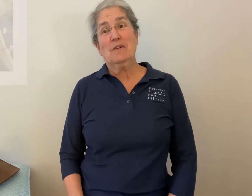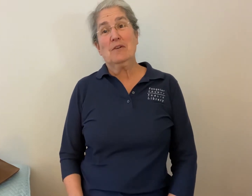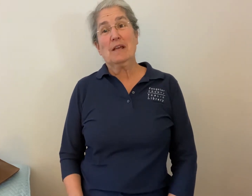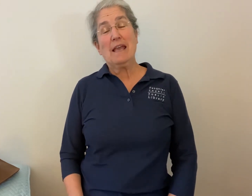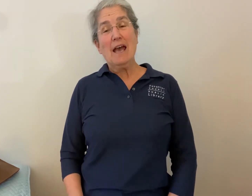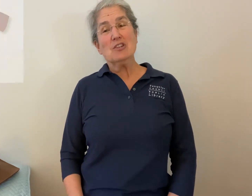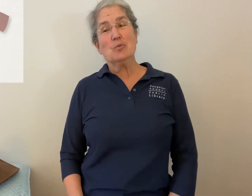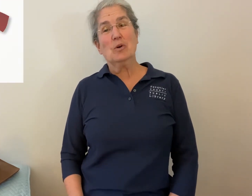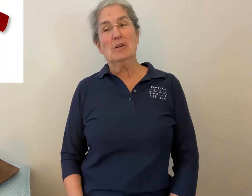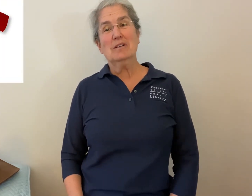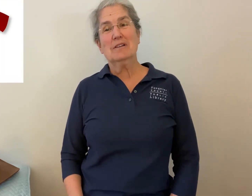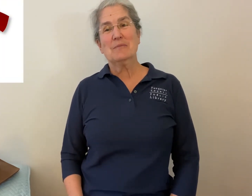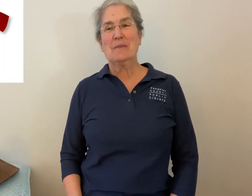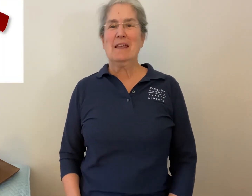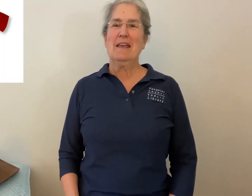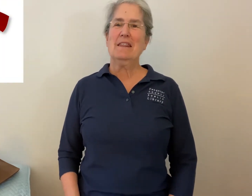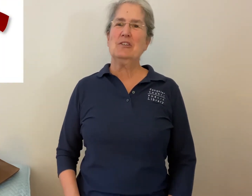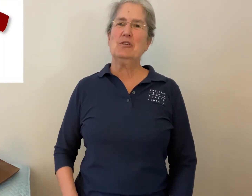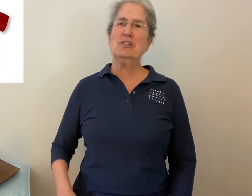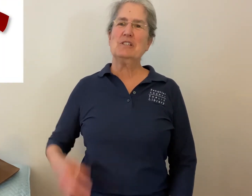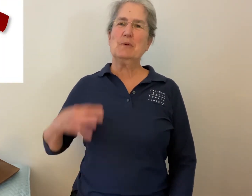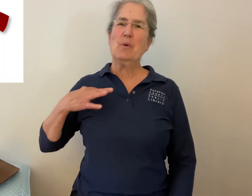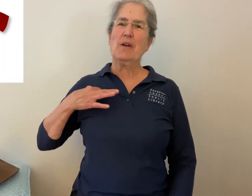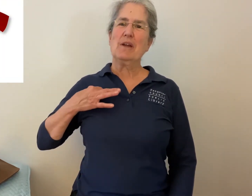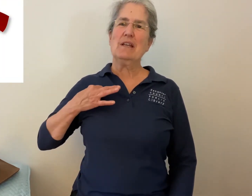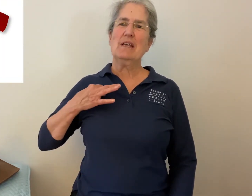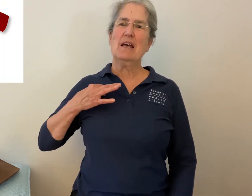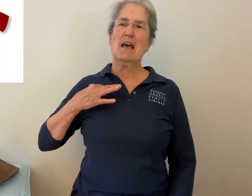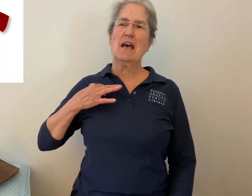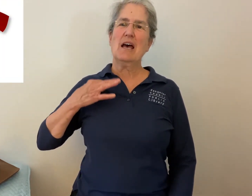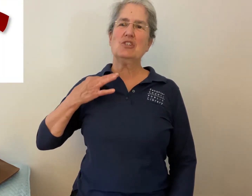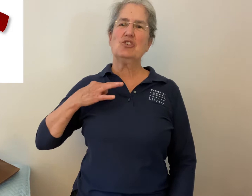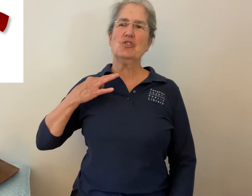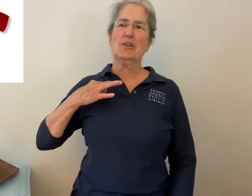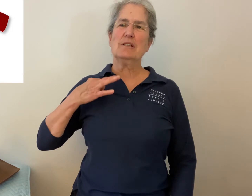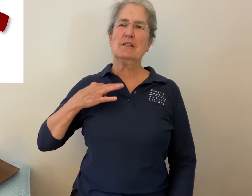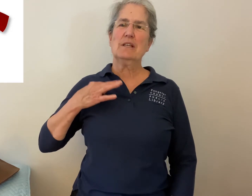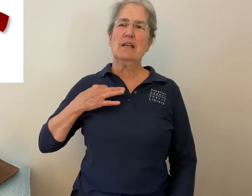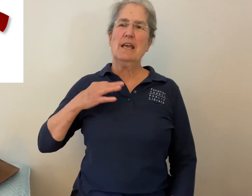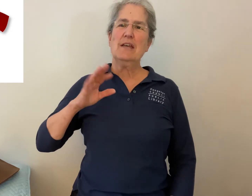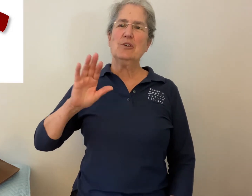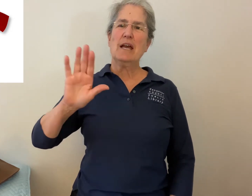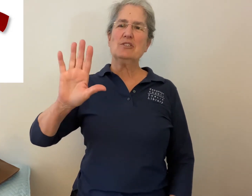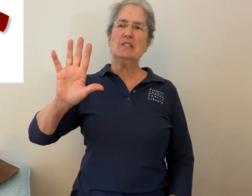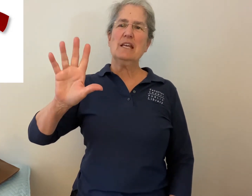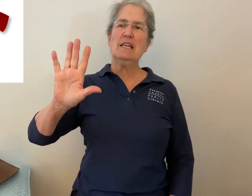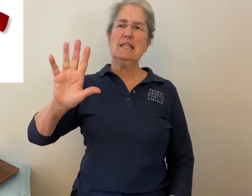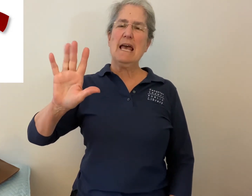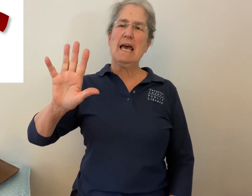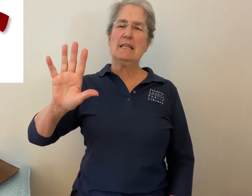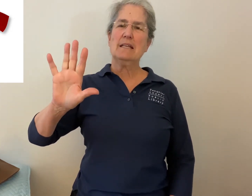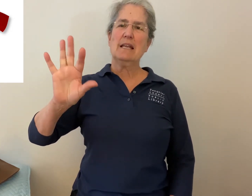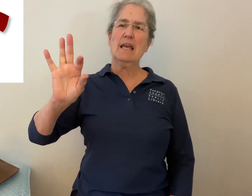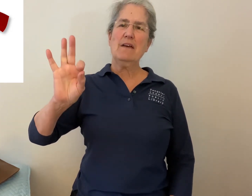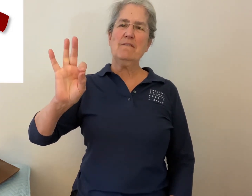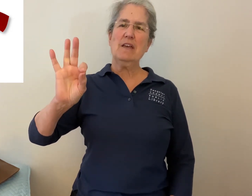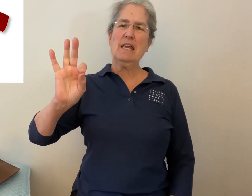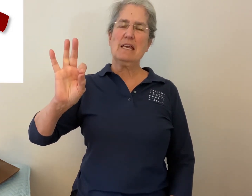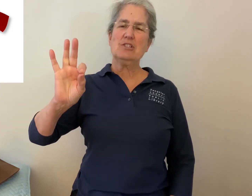very casual, then you could just be wearing a shirt. And you're actually taking that F hand